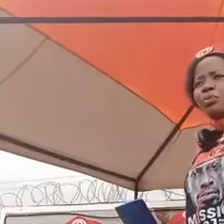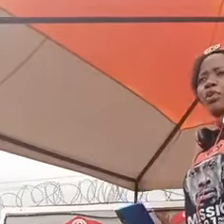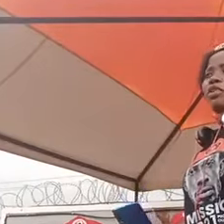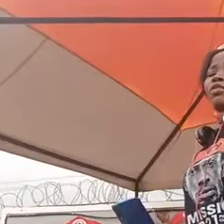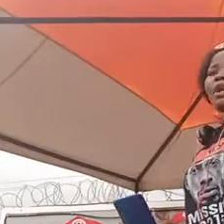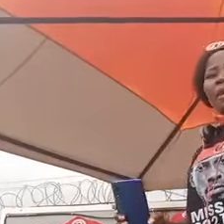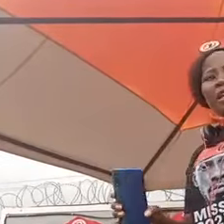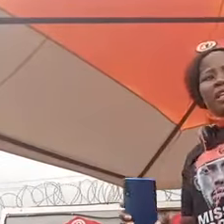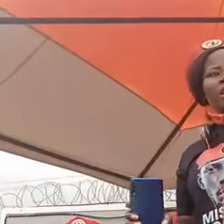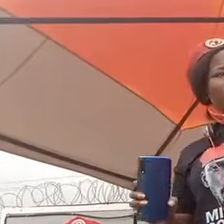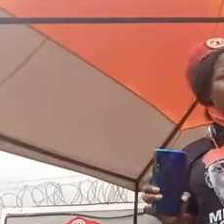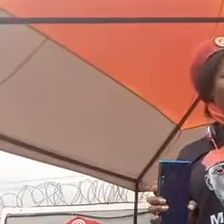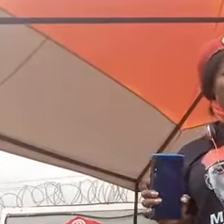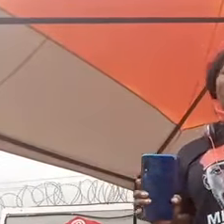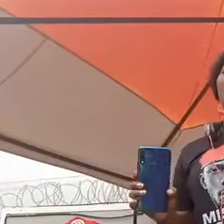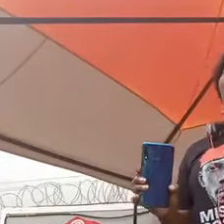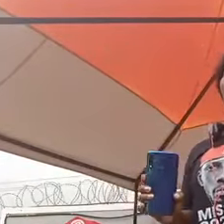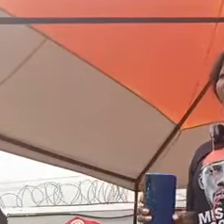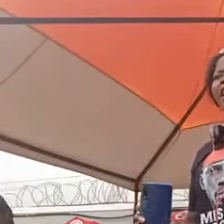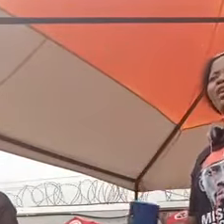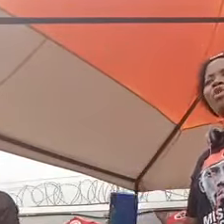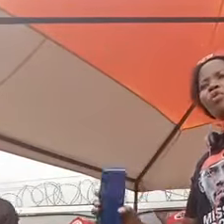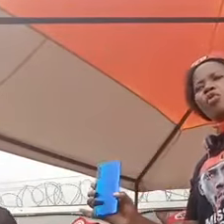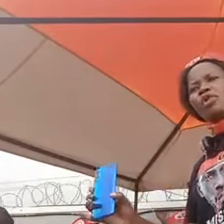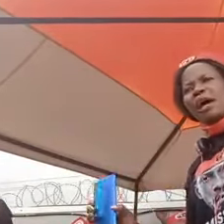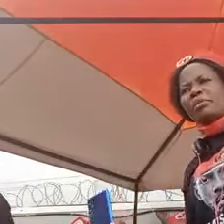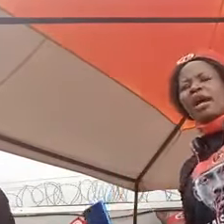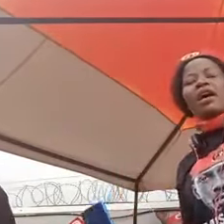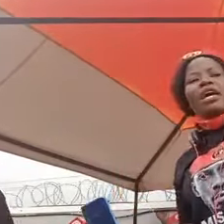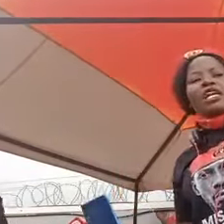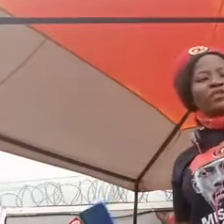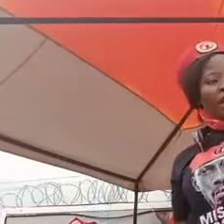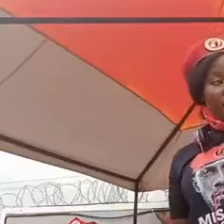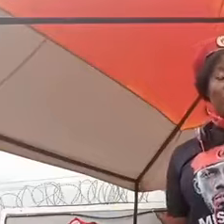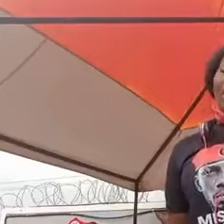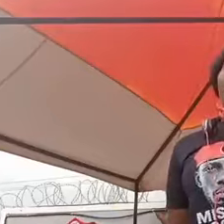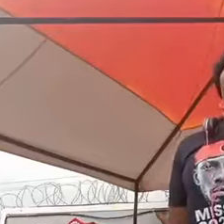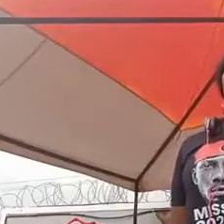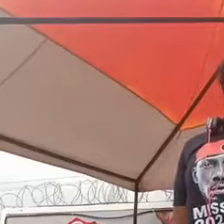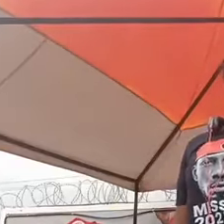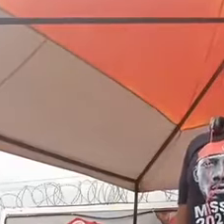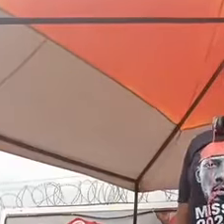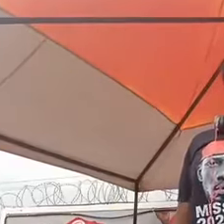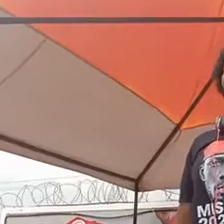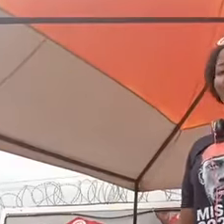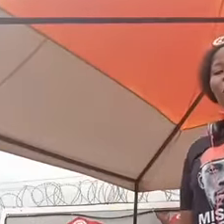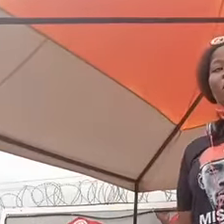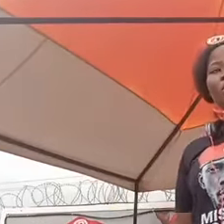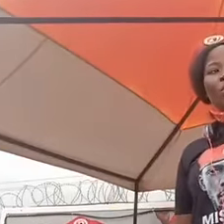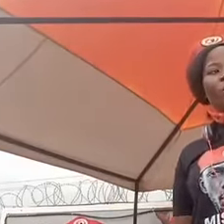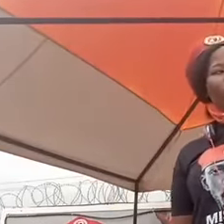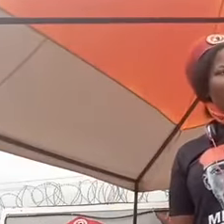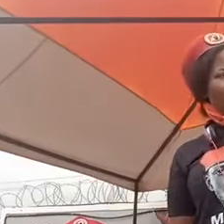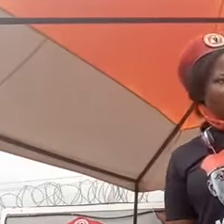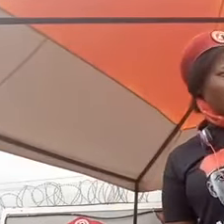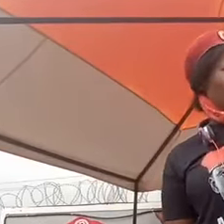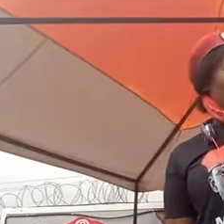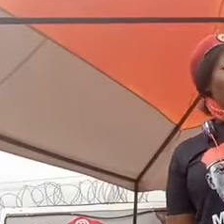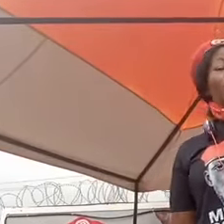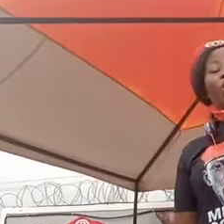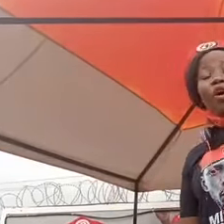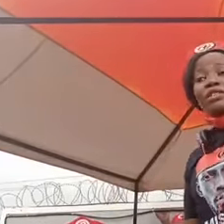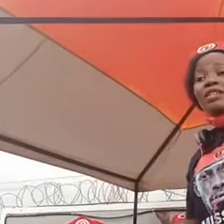Sincerely speaking, you are engaging in arresting a mother child and no mukunamia. In fact, Mugama, Tuliba Seku, Natamum single Kuveda